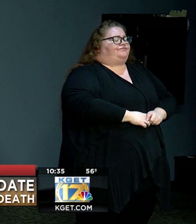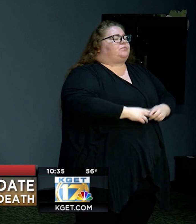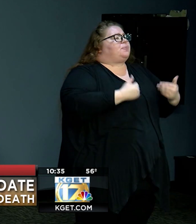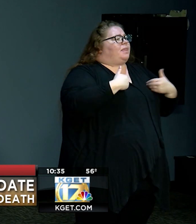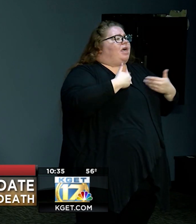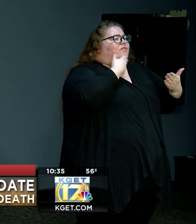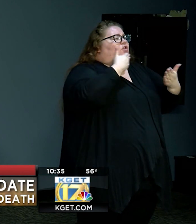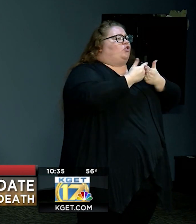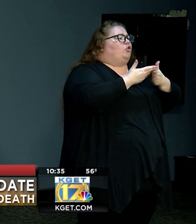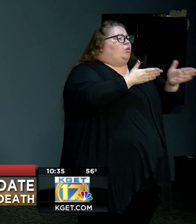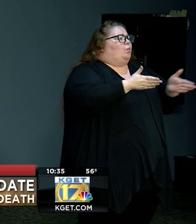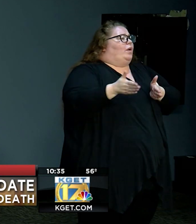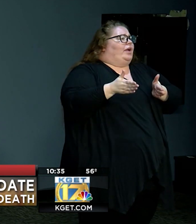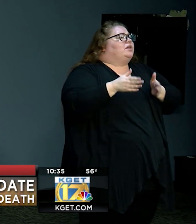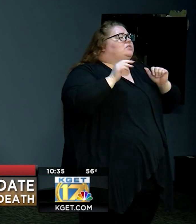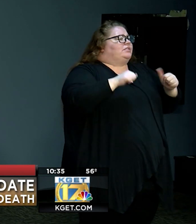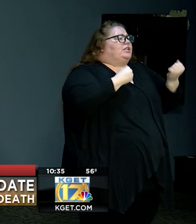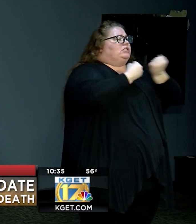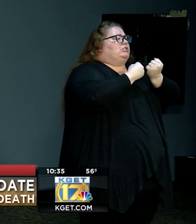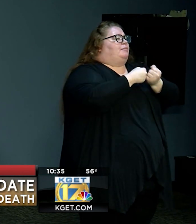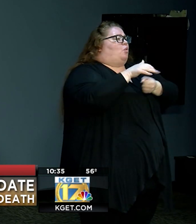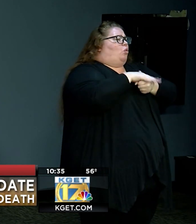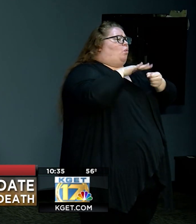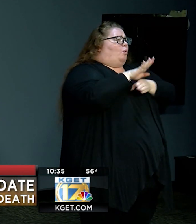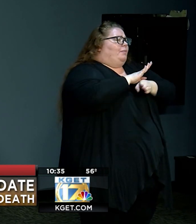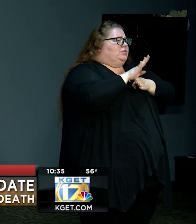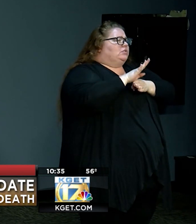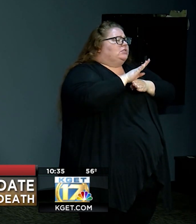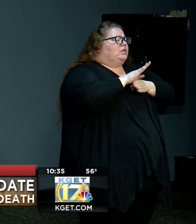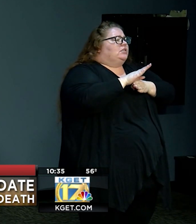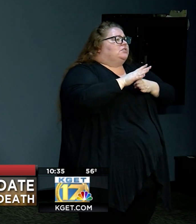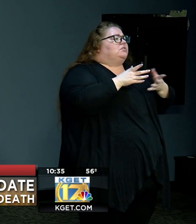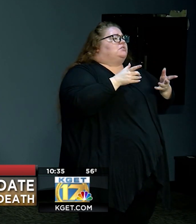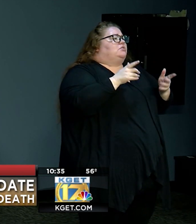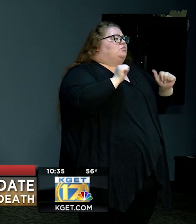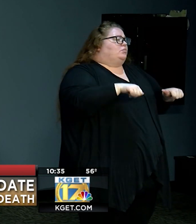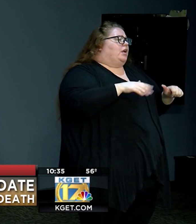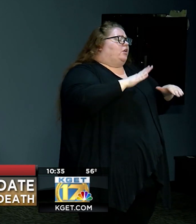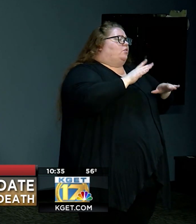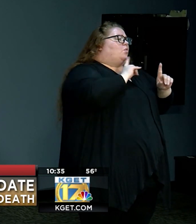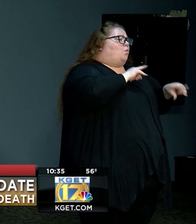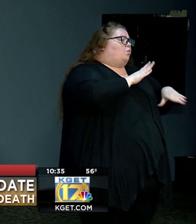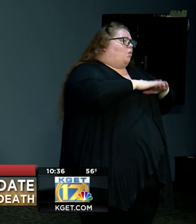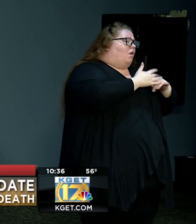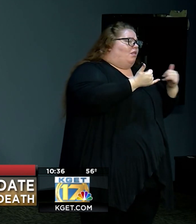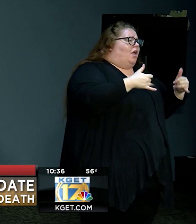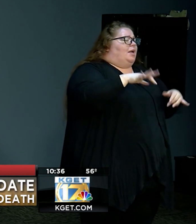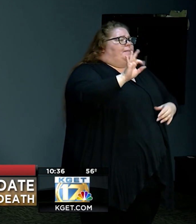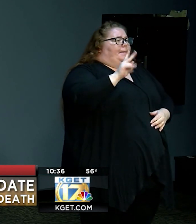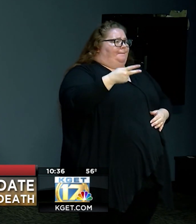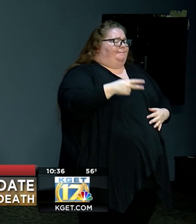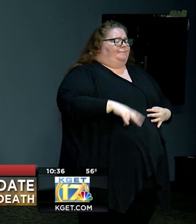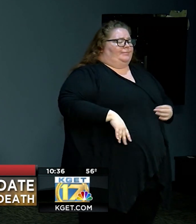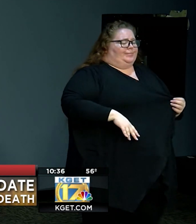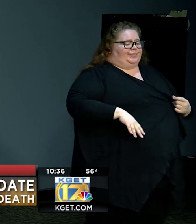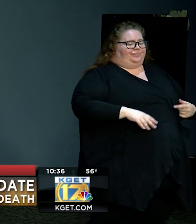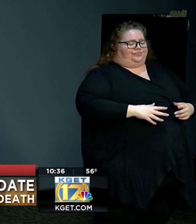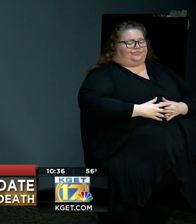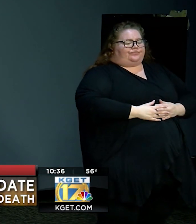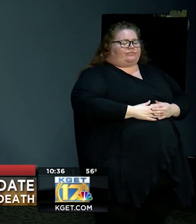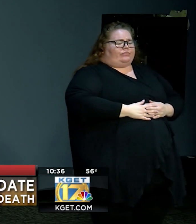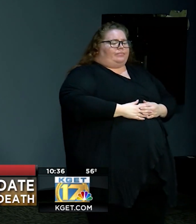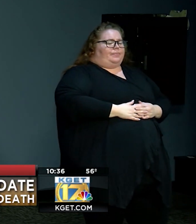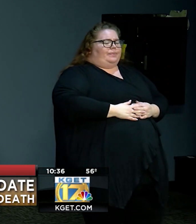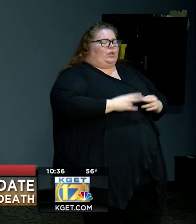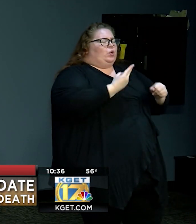support our local businesses while practicing social distancing, and we encourage the community to do so. Use common